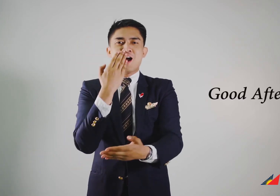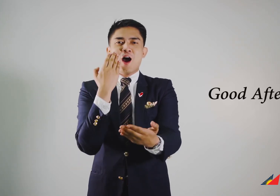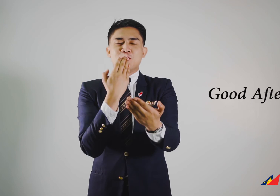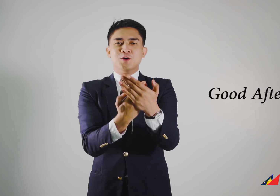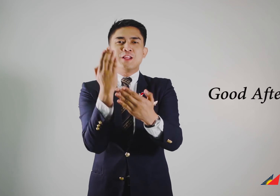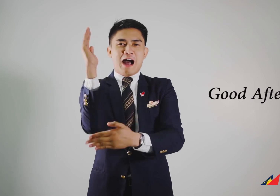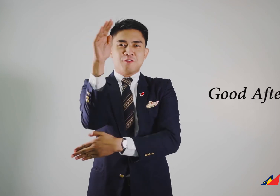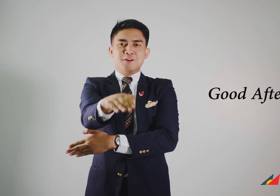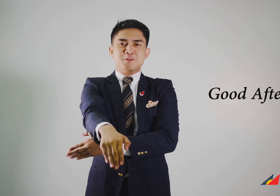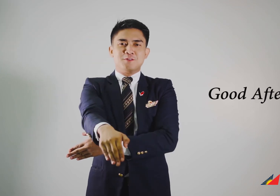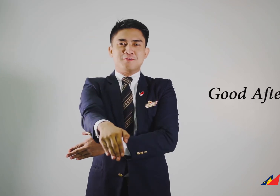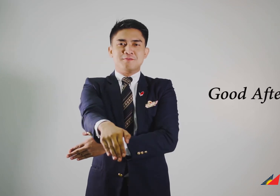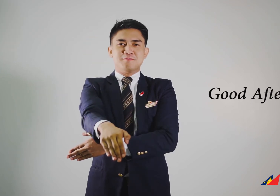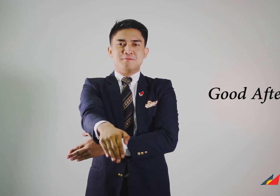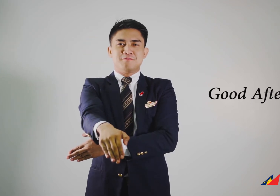Good afternoon.